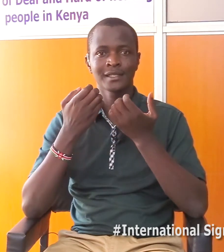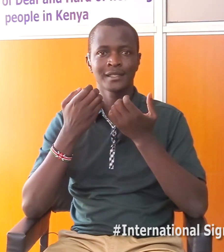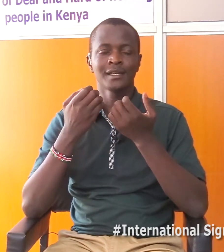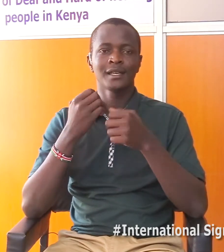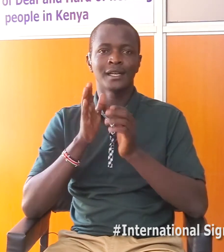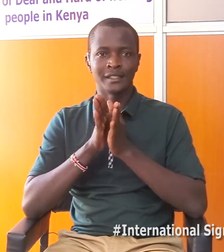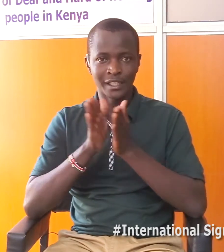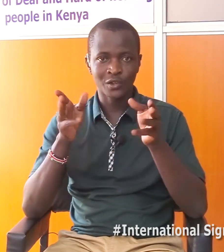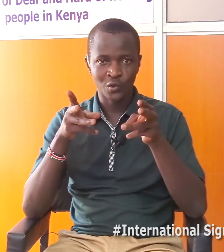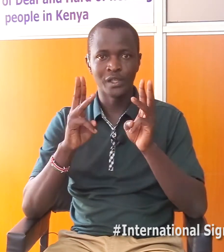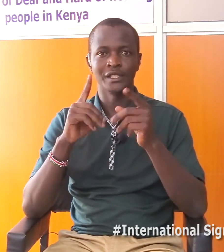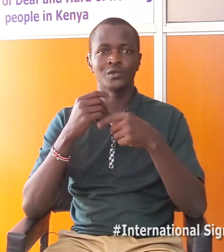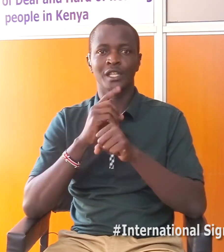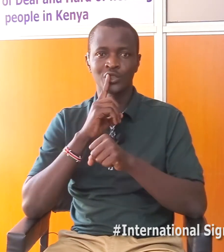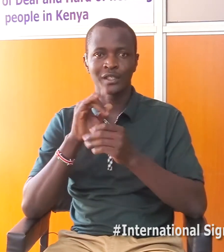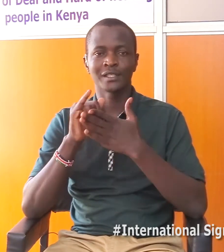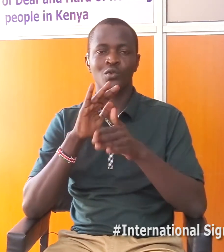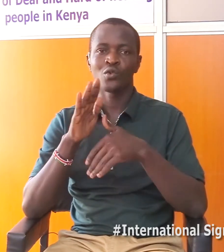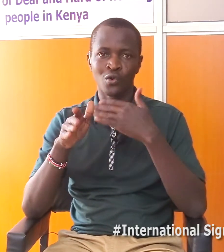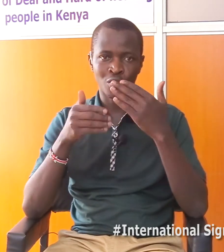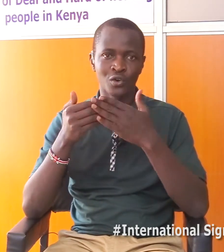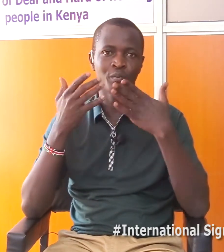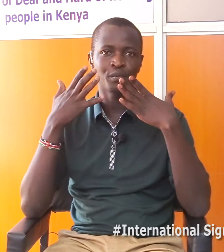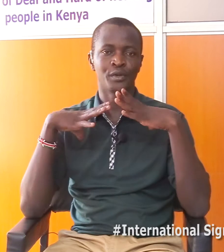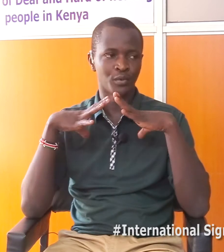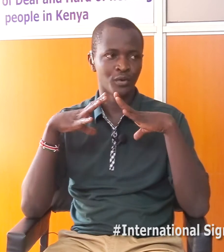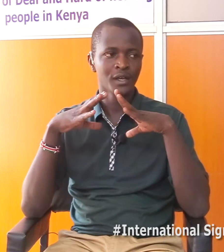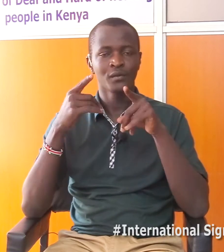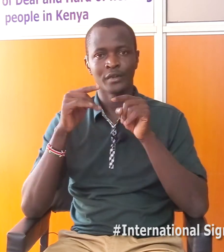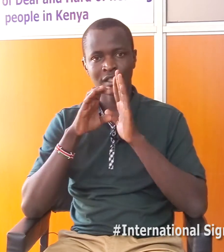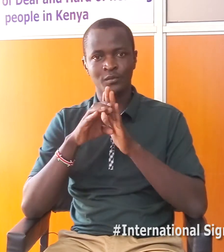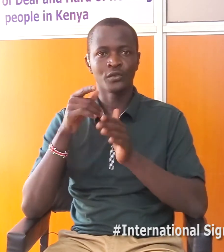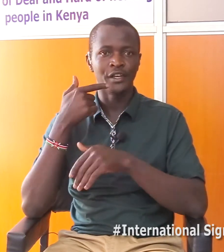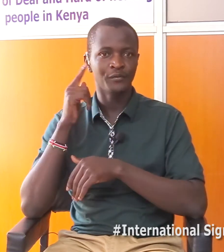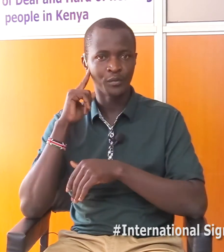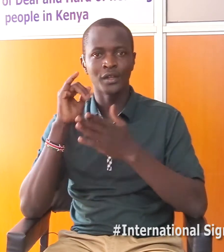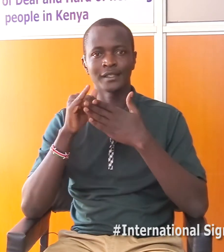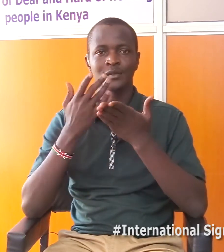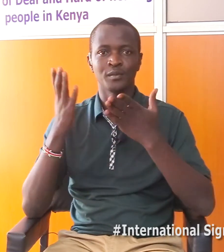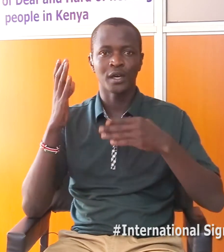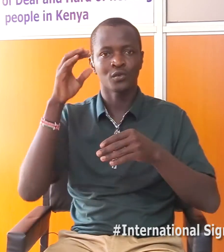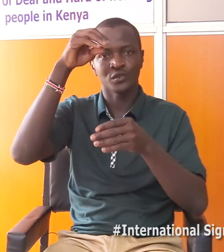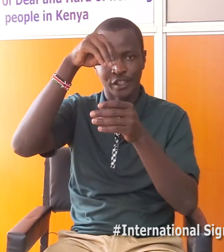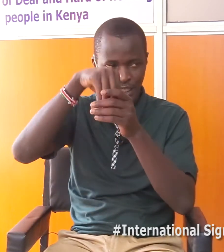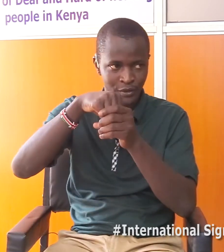just a general way to make sure that all people, for example, the deaf people, that these people are also included